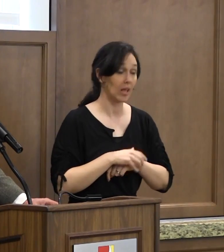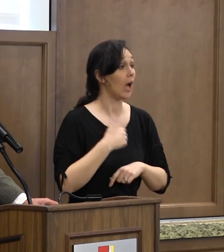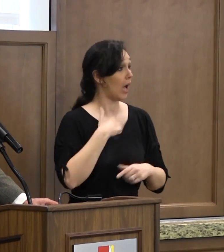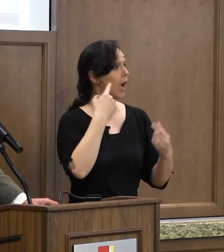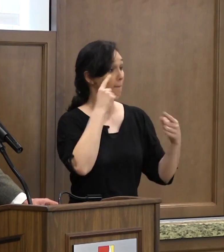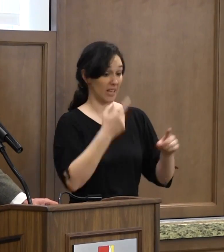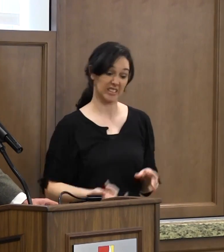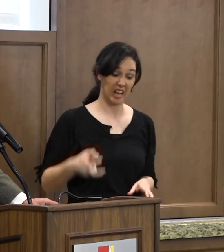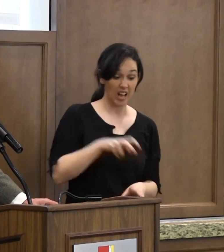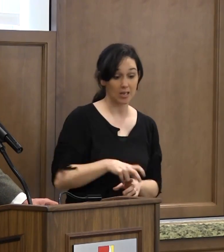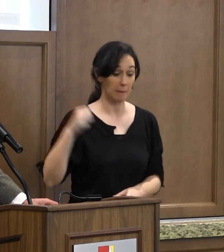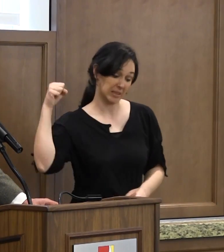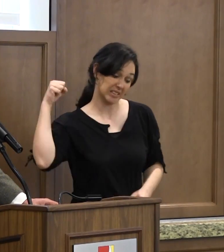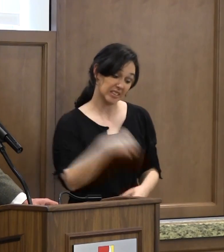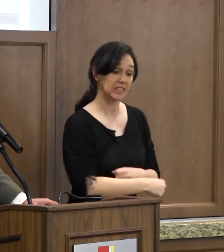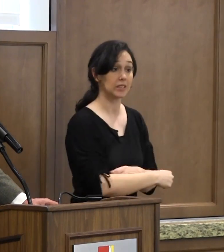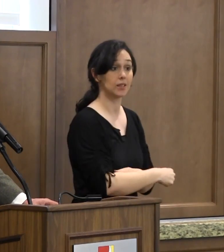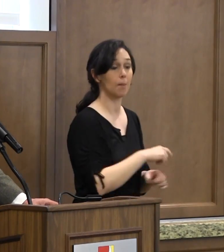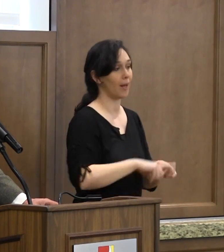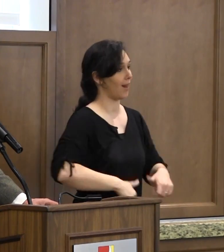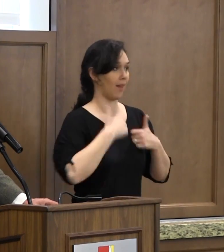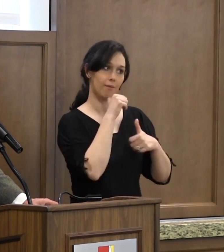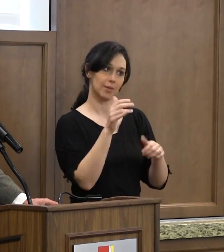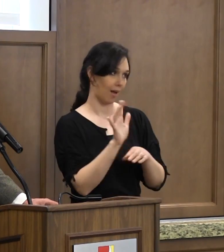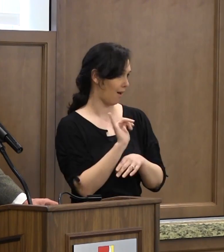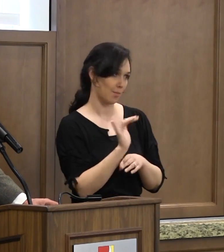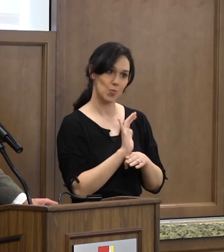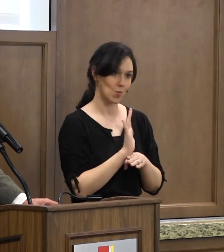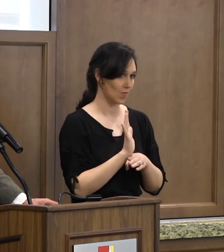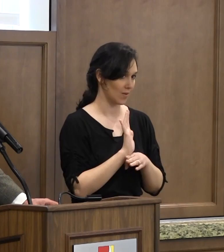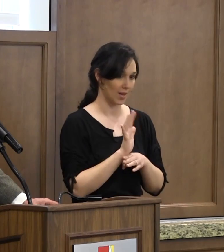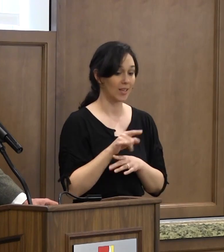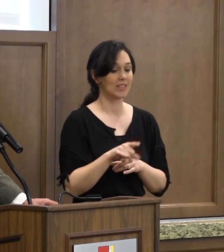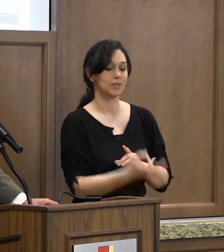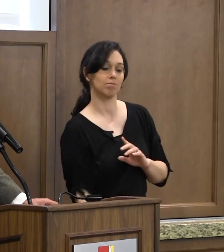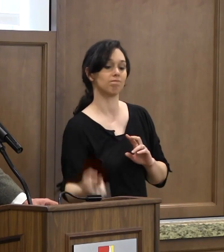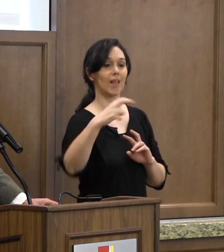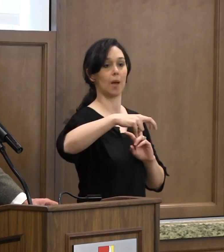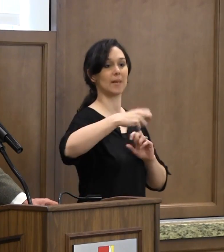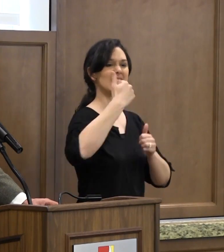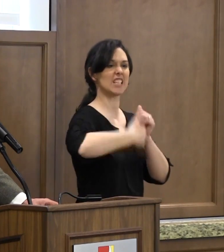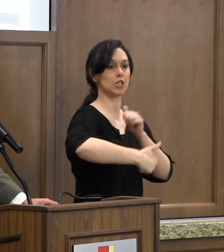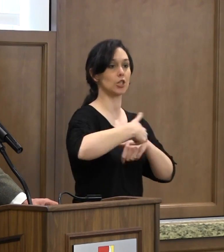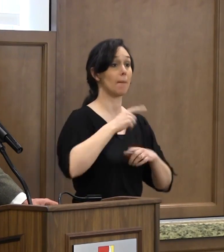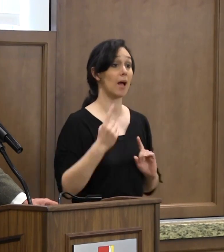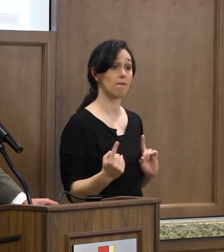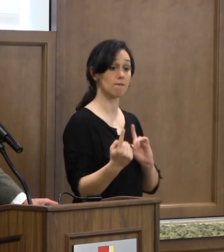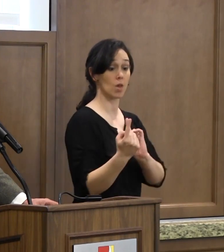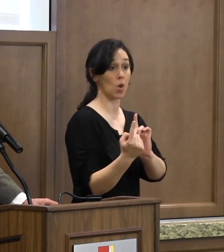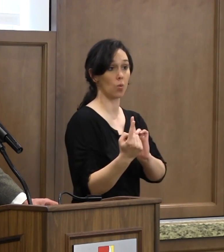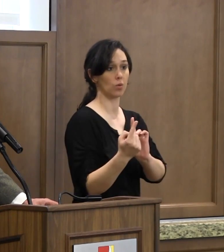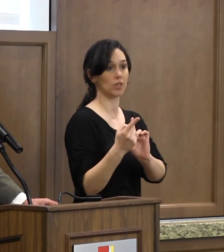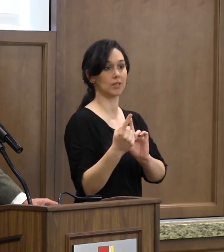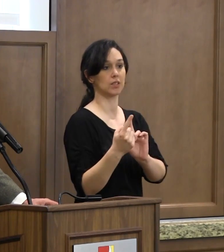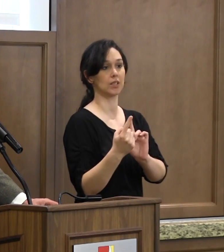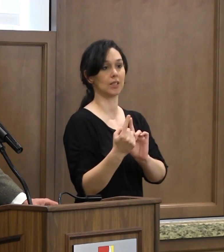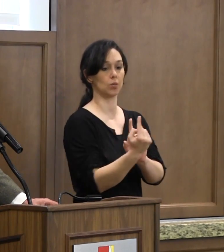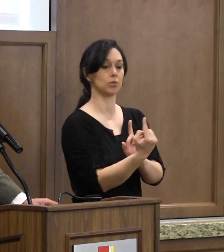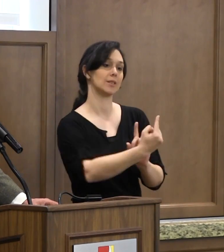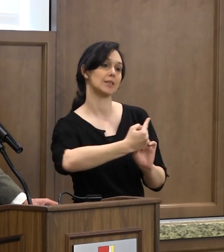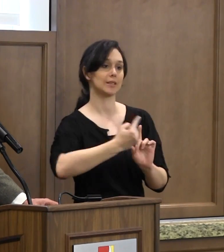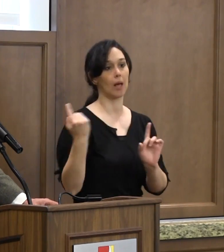managed to get on top of him and hit him, but life is not a movie. He got to his feet, and each time I moved forward, he would step to